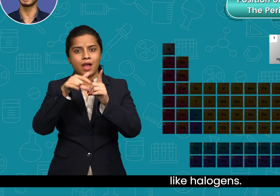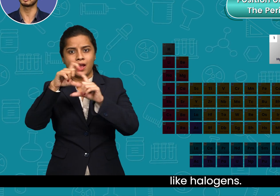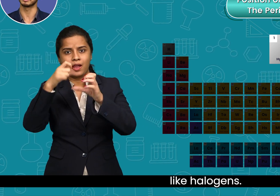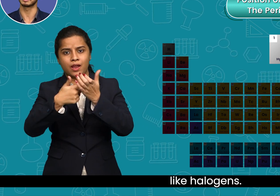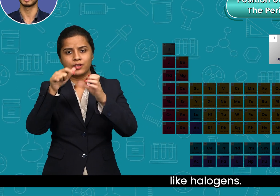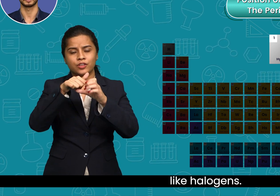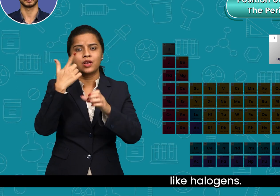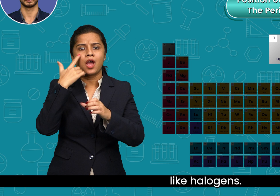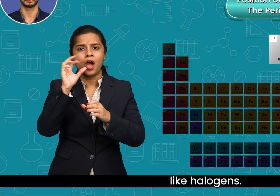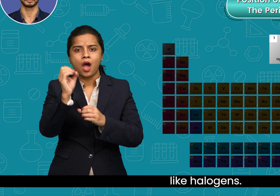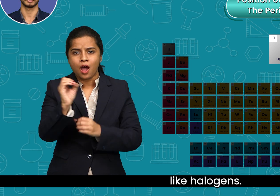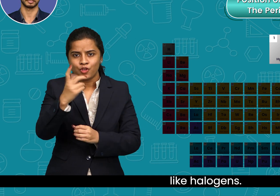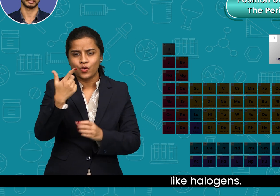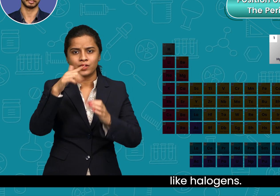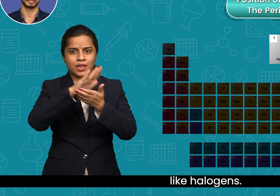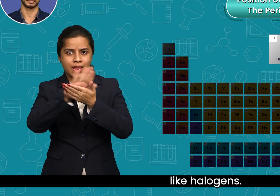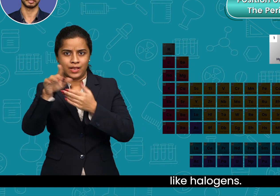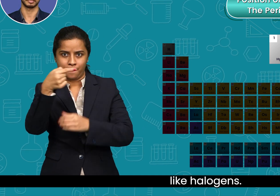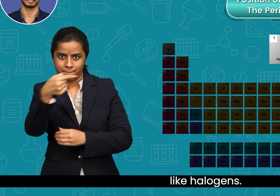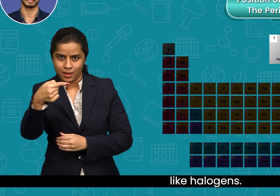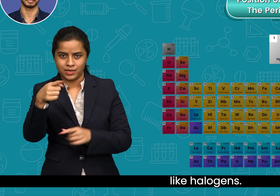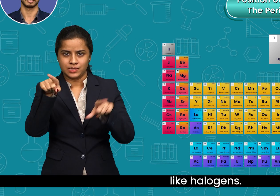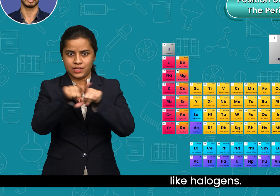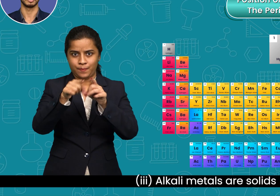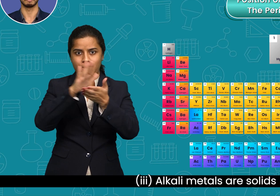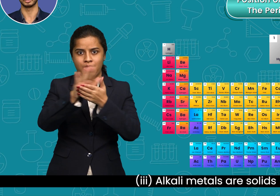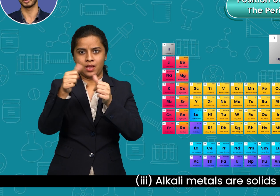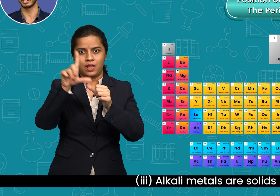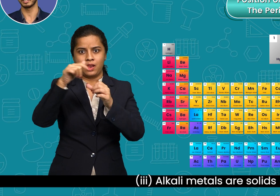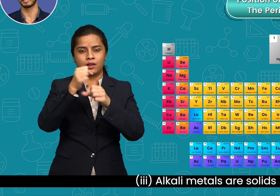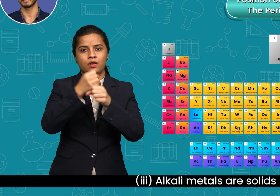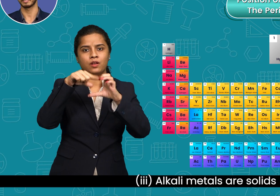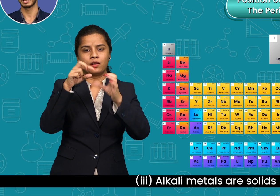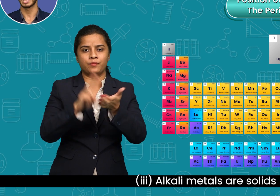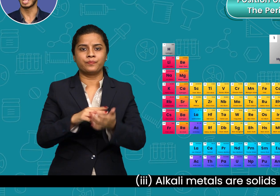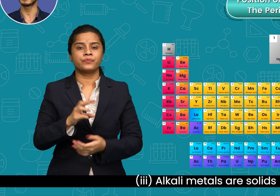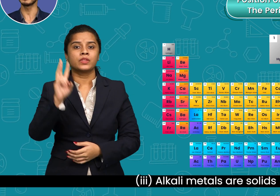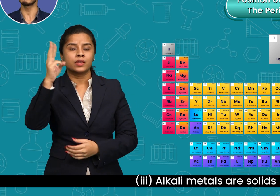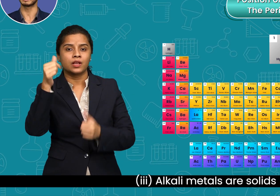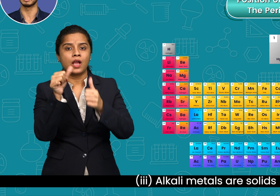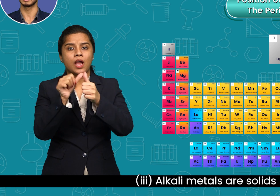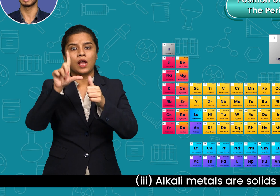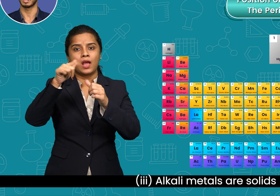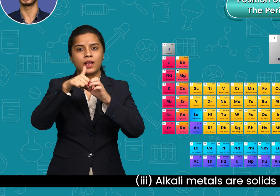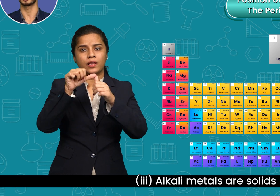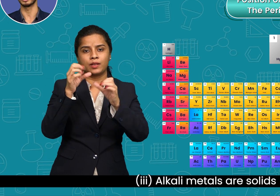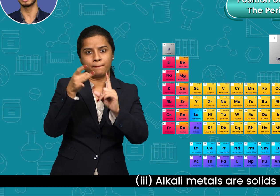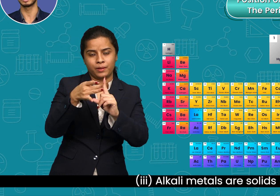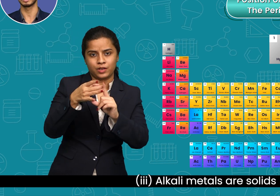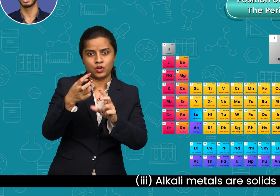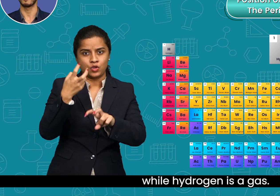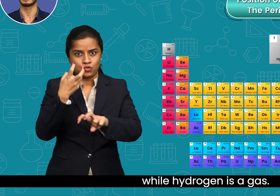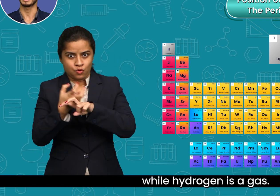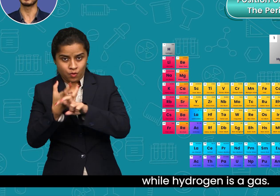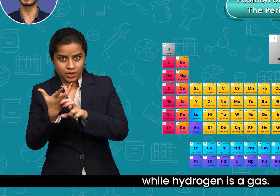like halogens. Number 3. Alkali metals are